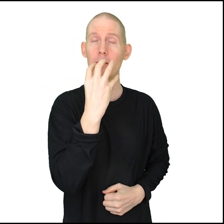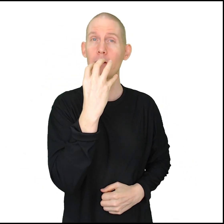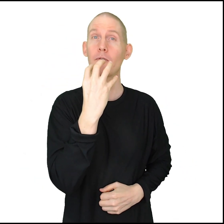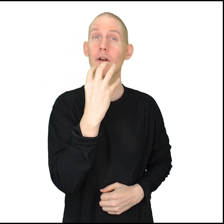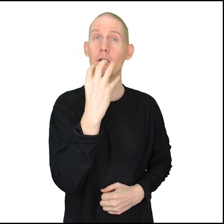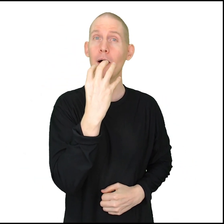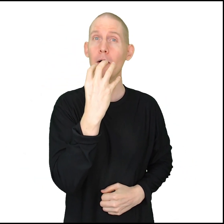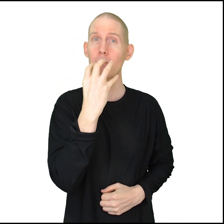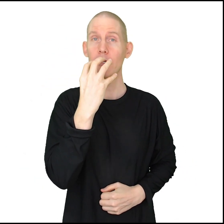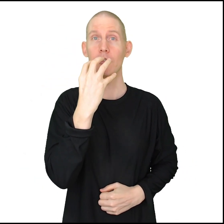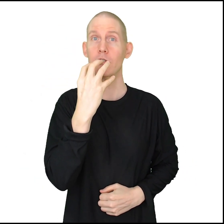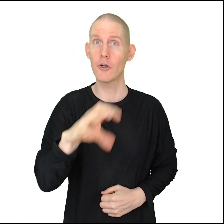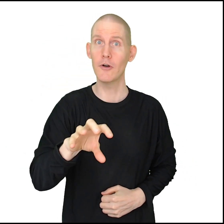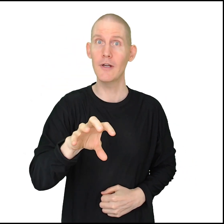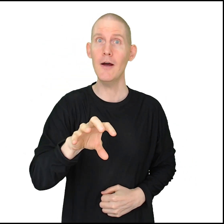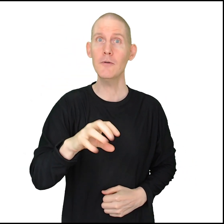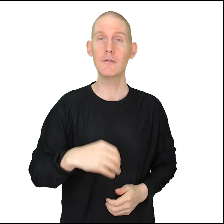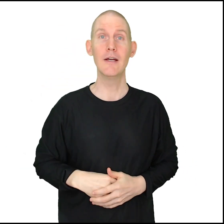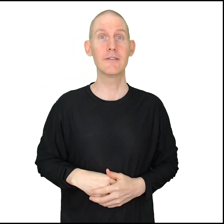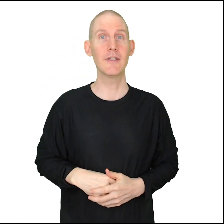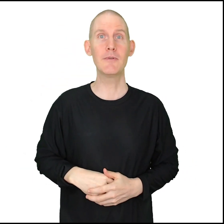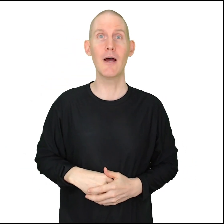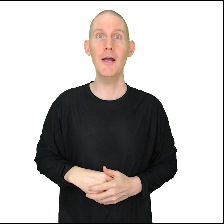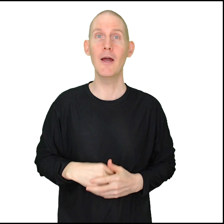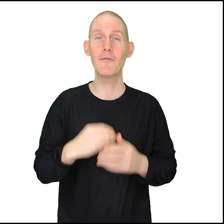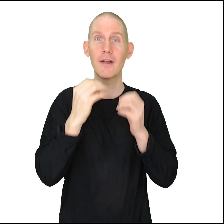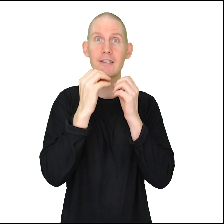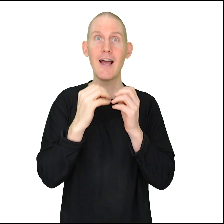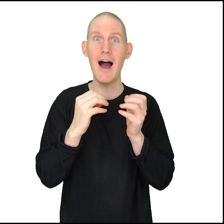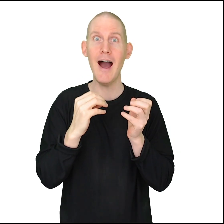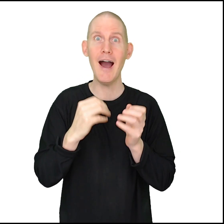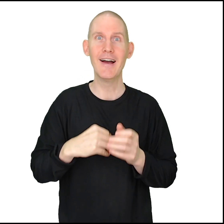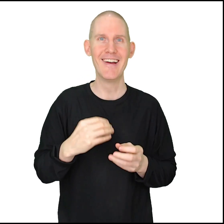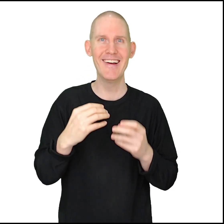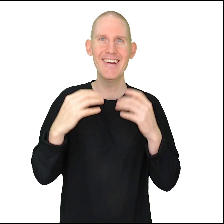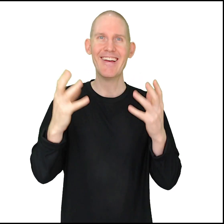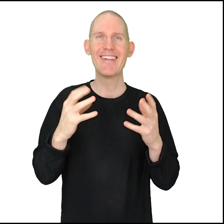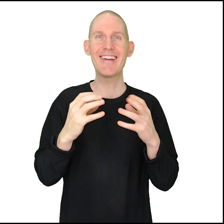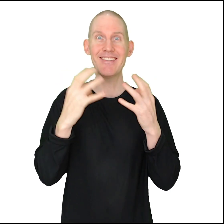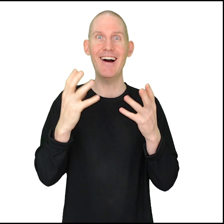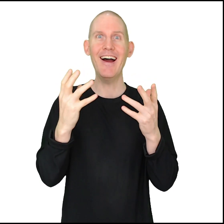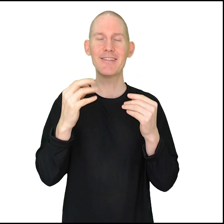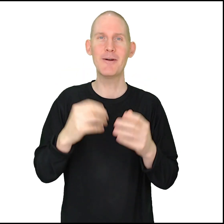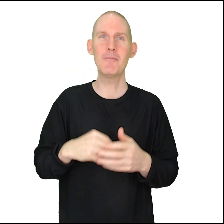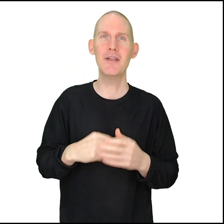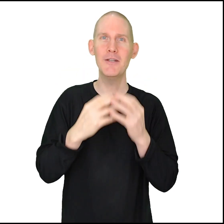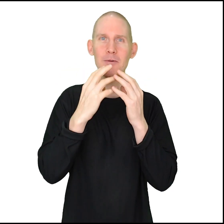of your mouth. Just turn it out. Same time, have like this, ha, like it's a hot something in your mouth.